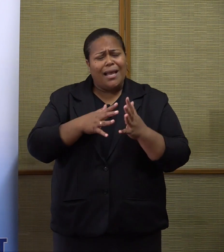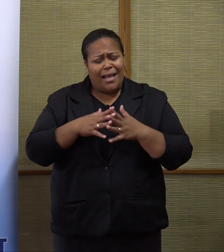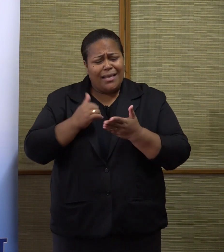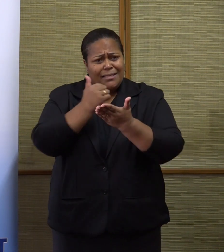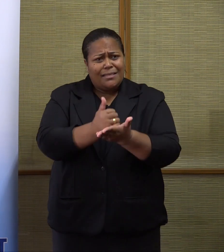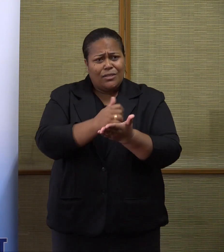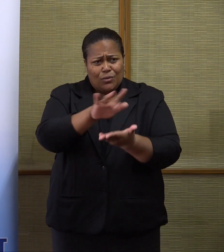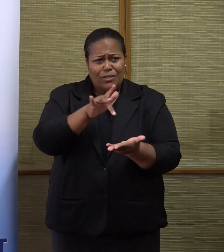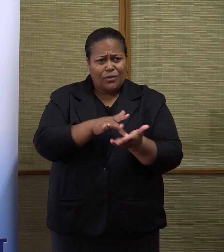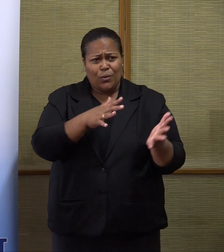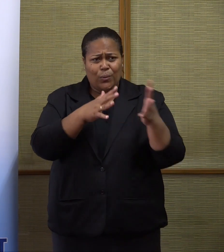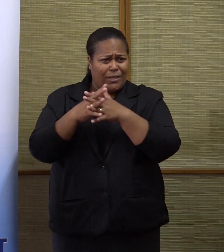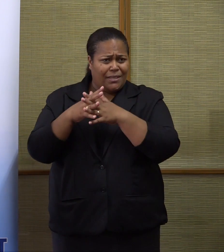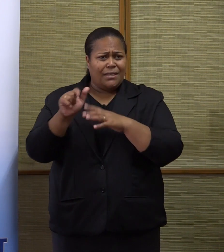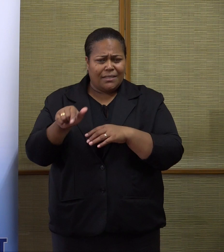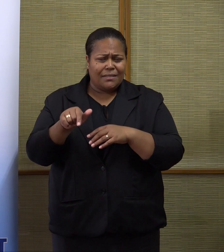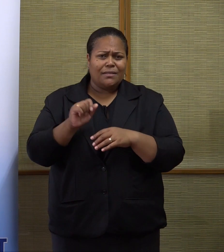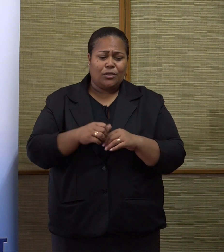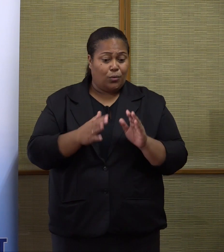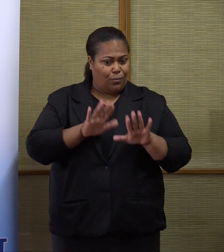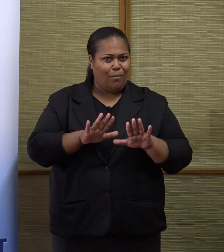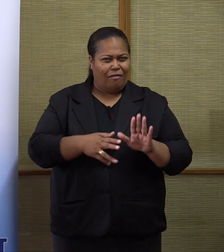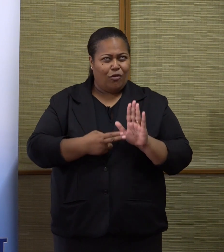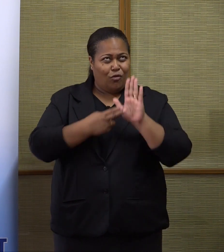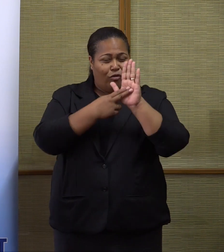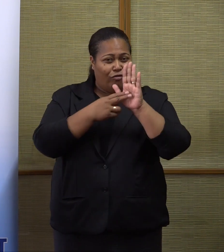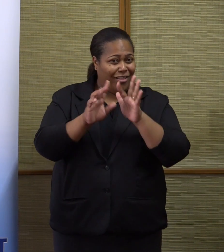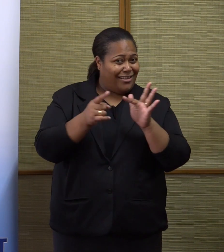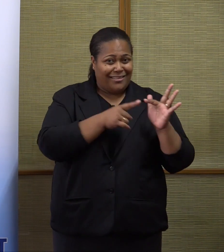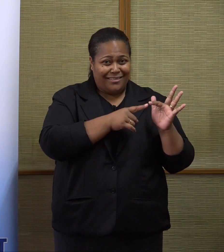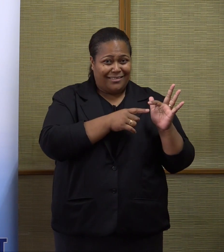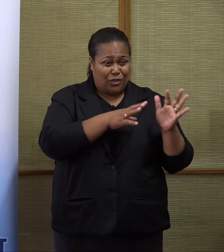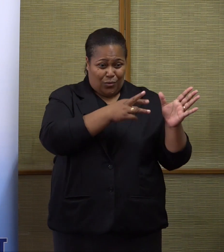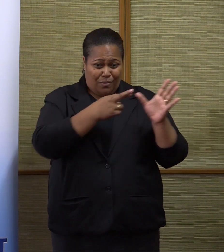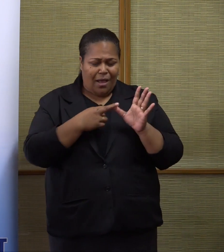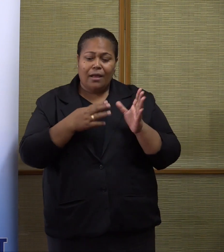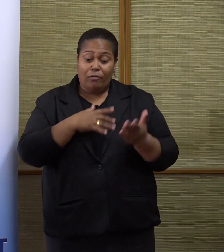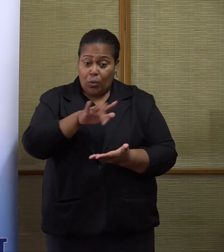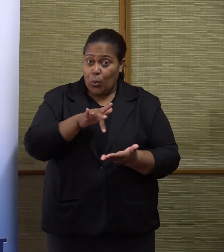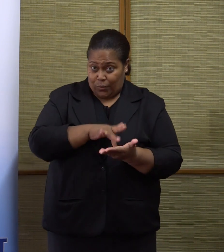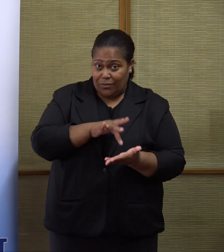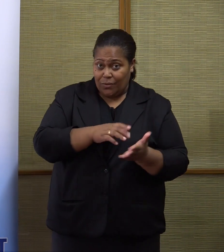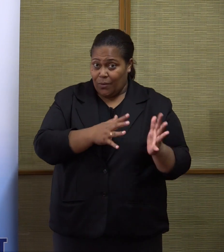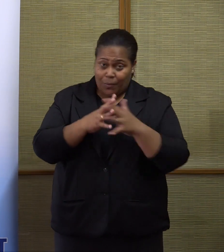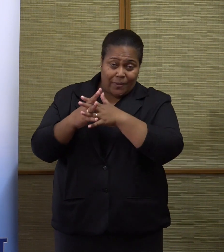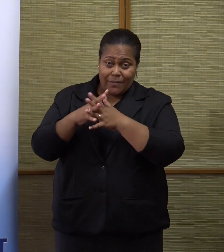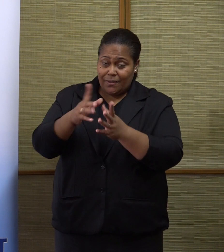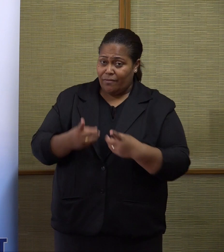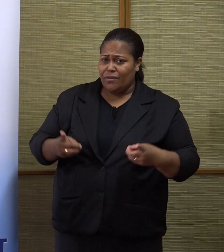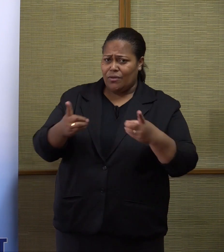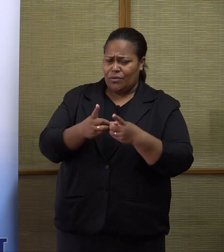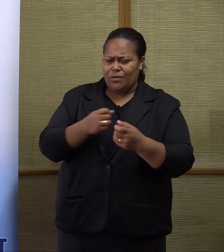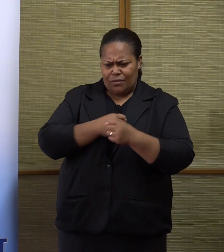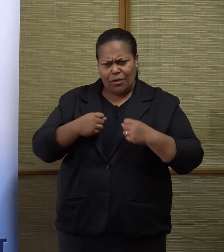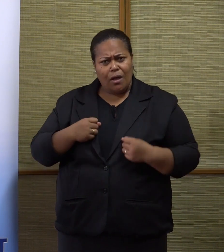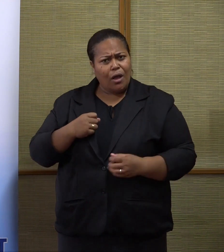happen? Because you say you're waiting for a lot of division. So how about For Western Division, our